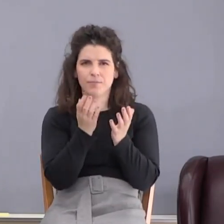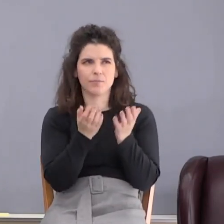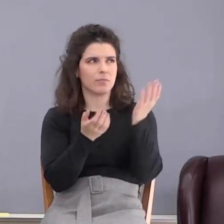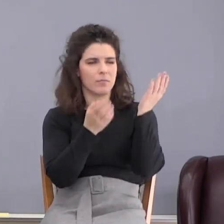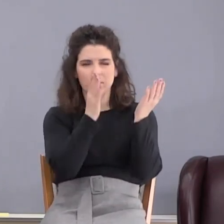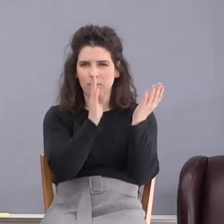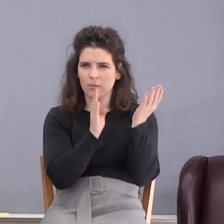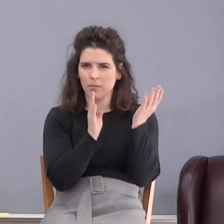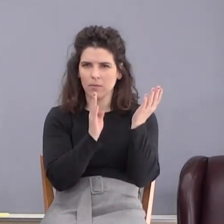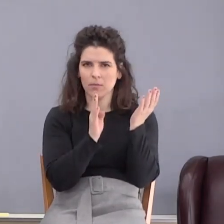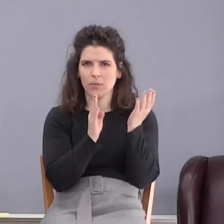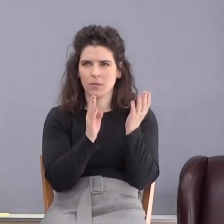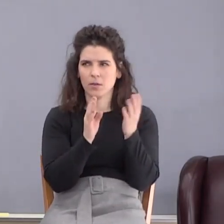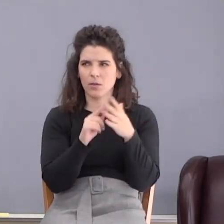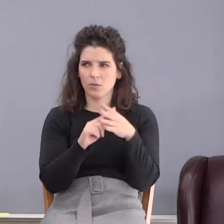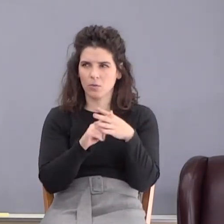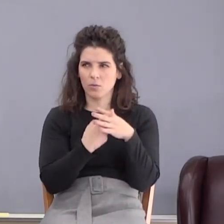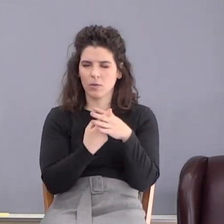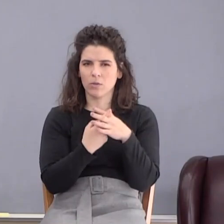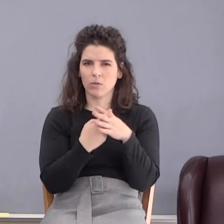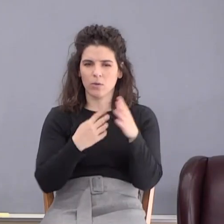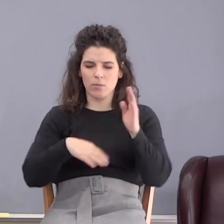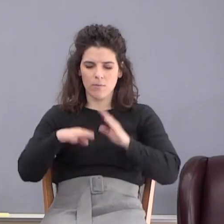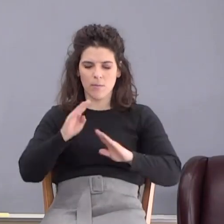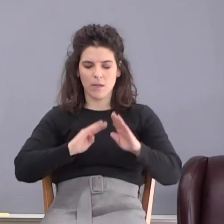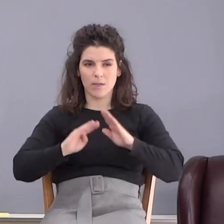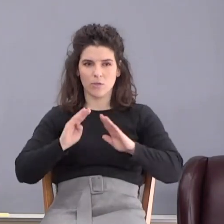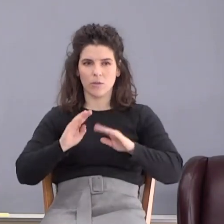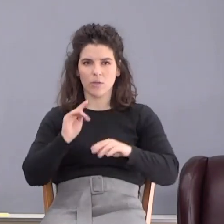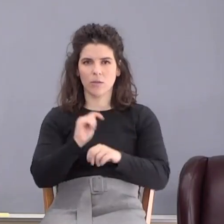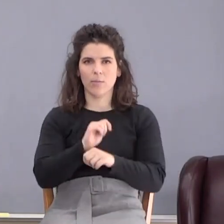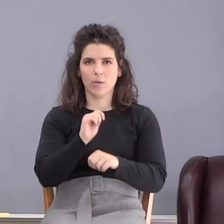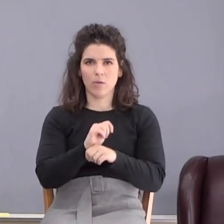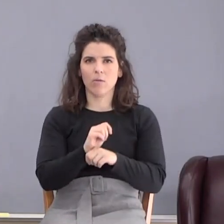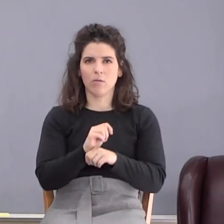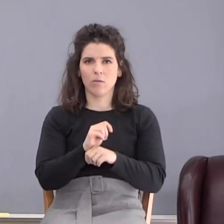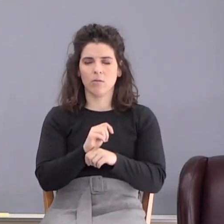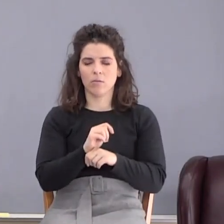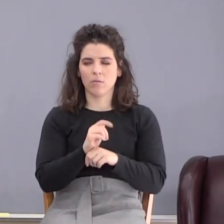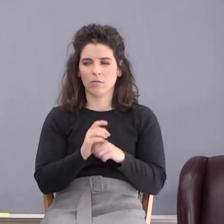God, this original biological tabernacle, right?